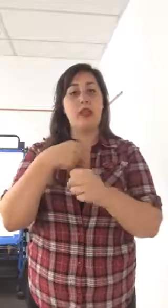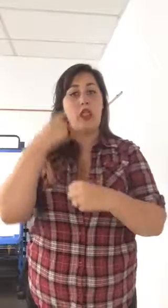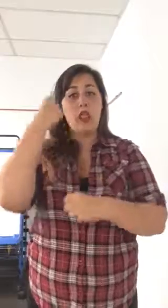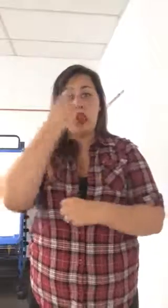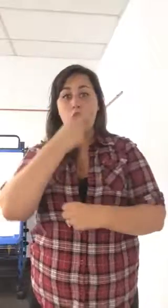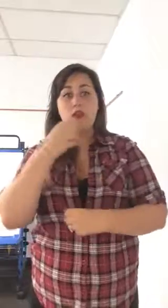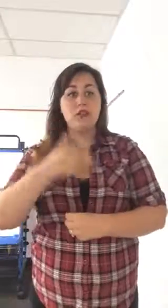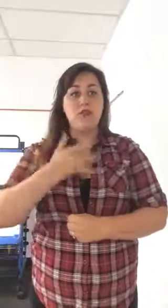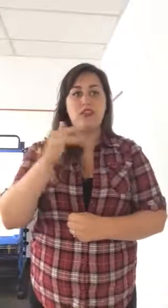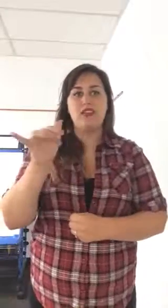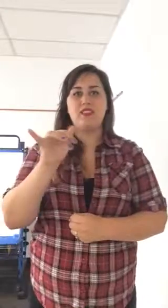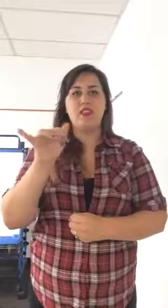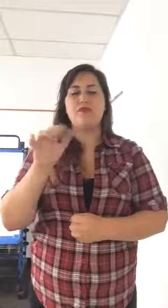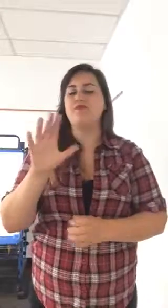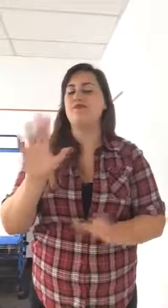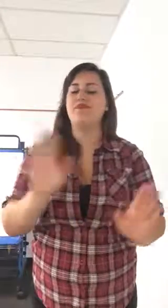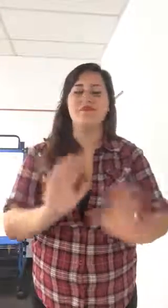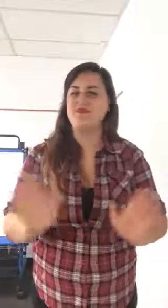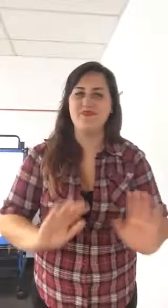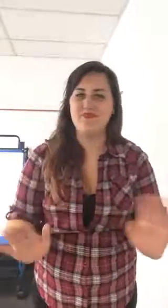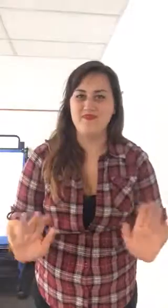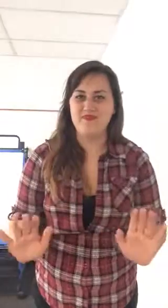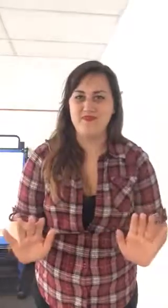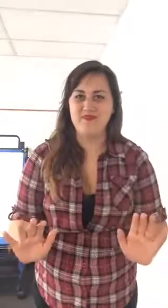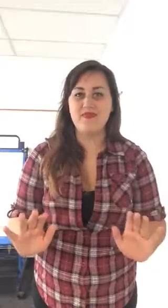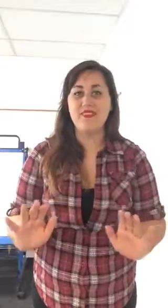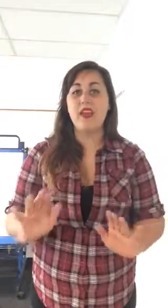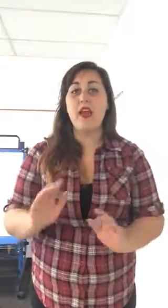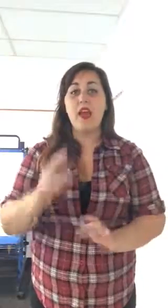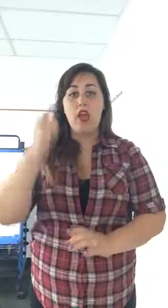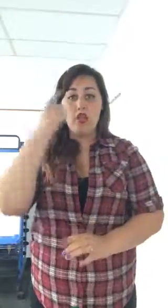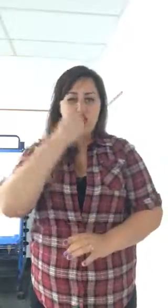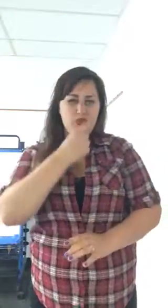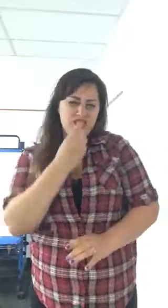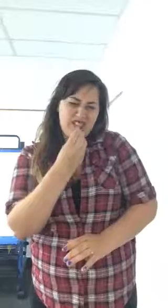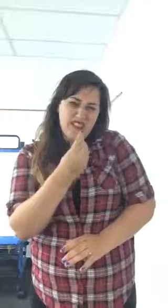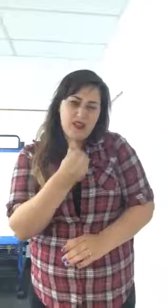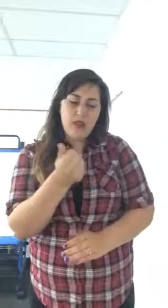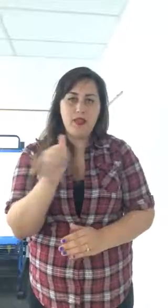just like a sponge. No, it doesn't feel like a sponge. It looks a little bit like it, but it doesn't feel like a sponge.